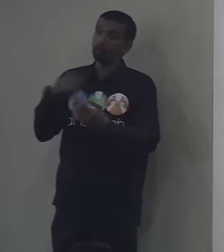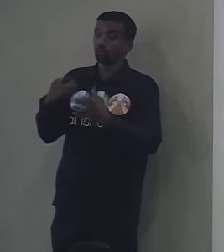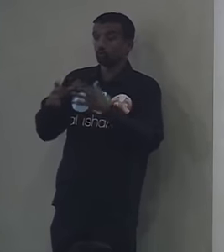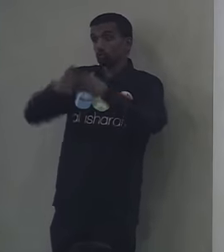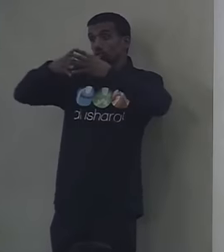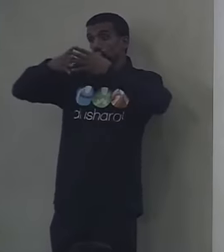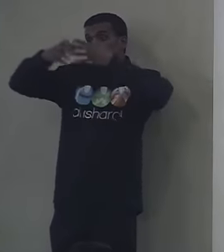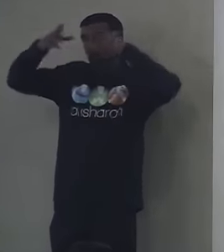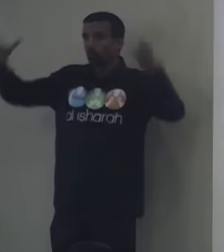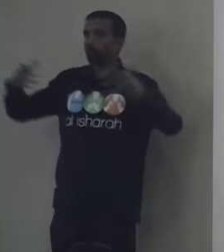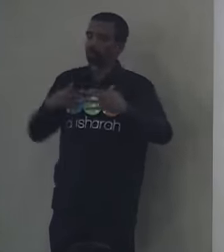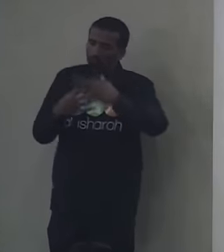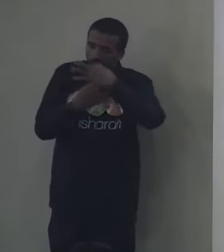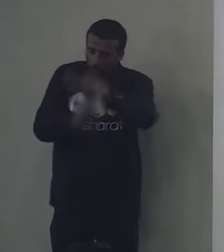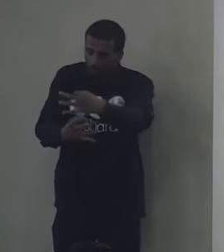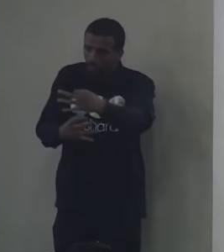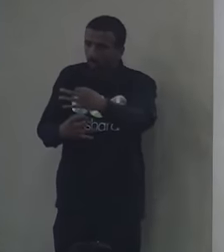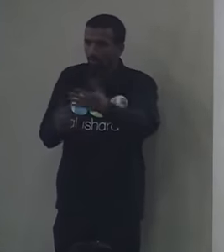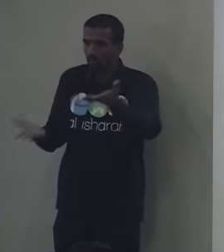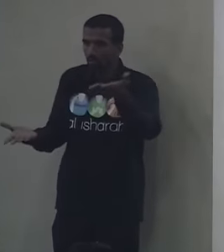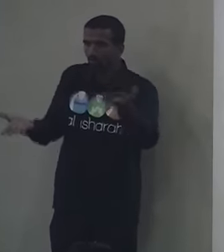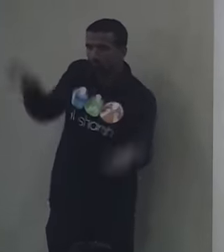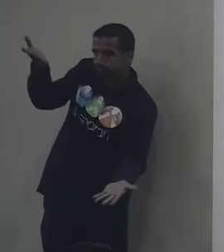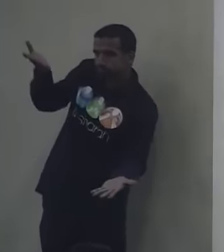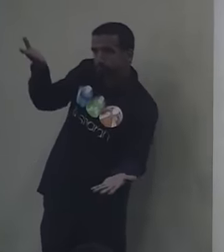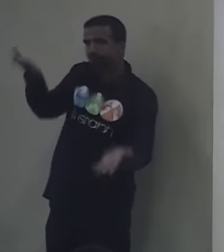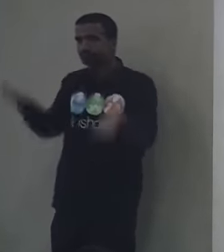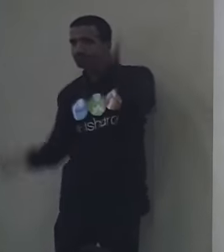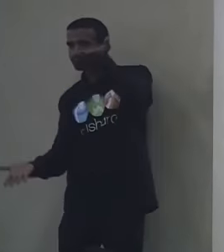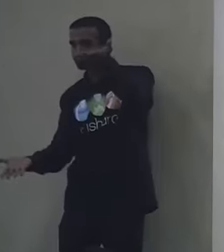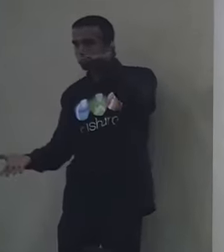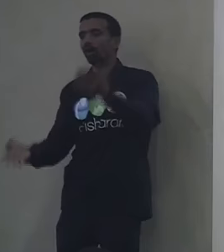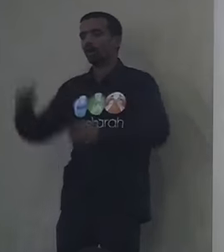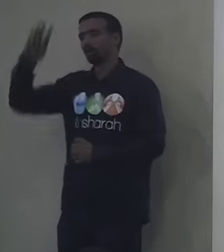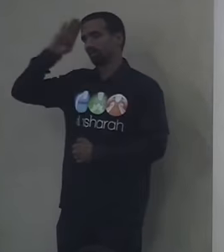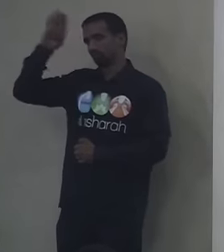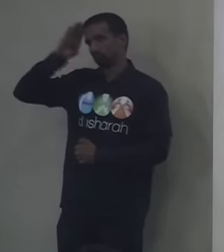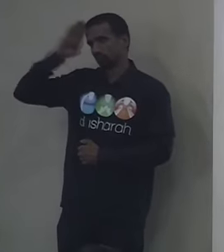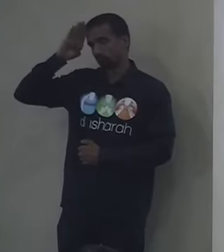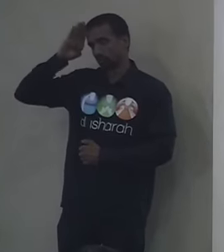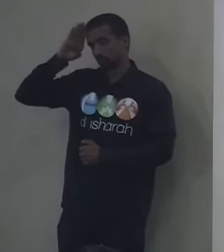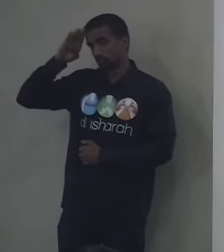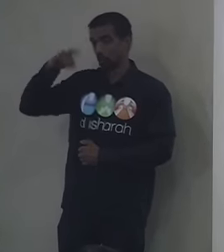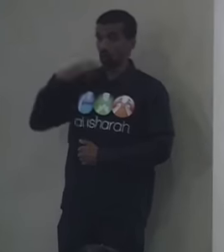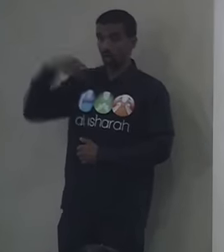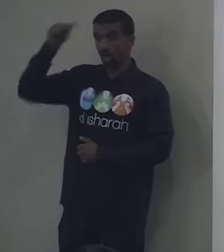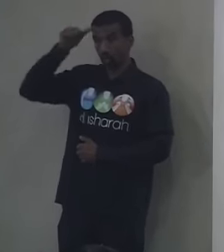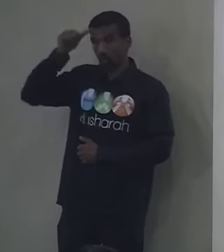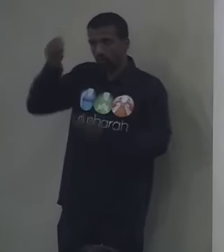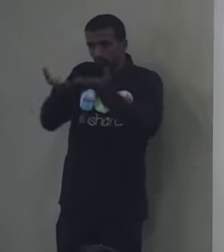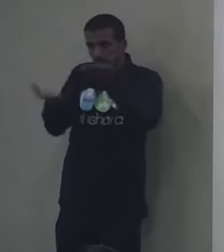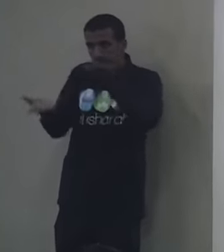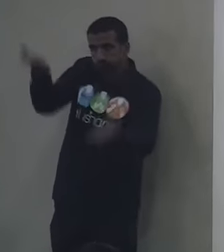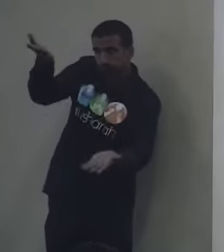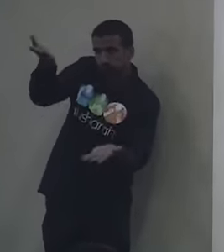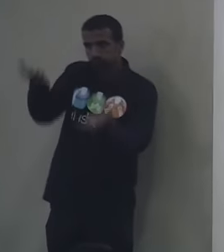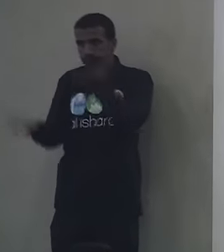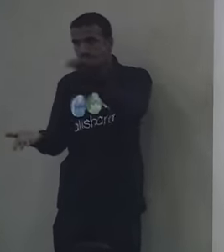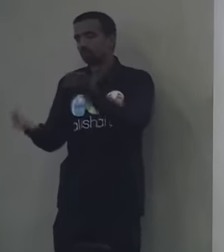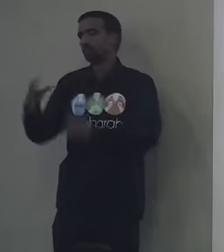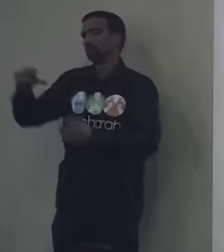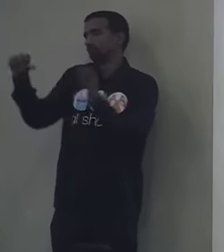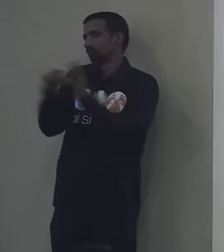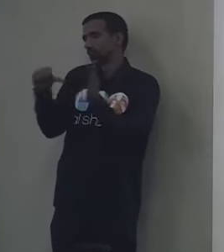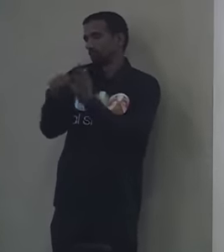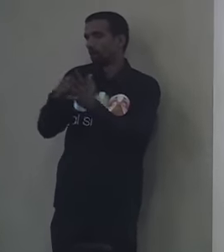balance. Right? Don't lose that balance. And that's what takathur is a loss of that balance. Now we get to the heart of the surah, the middle, which is actually the zajr